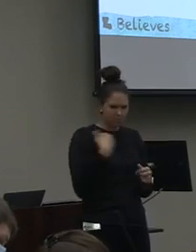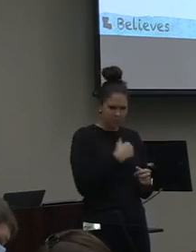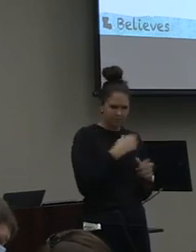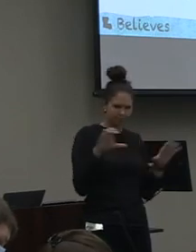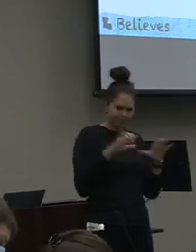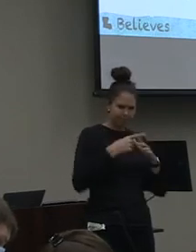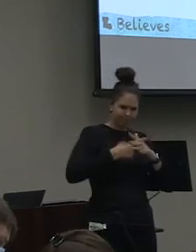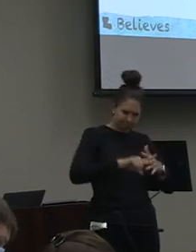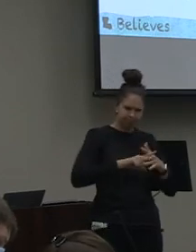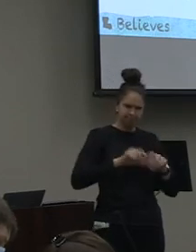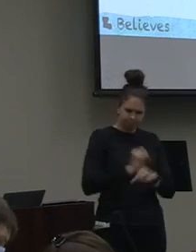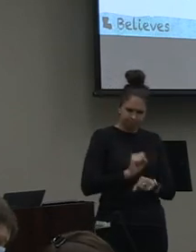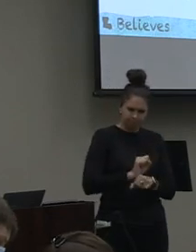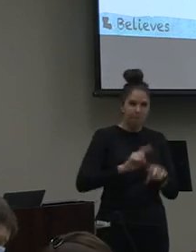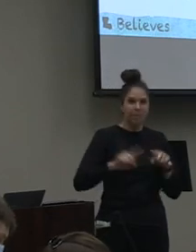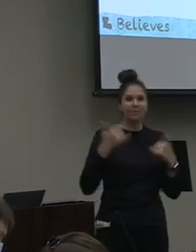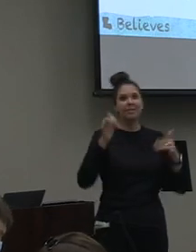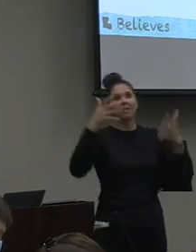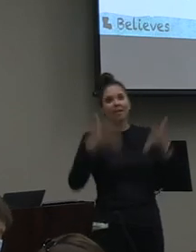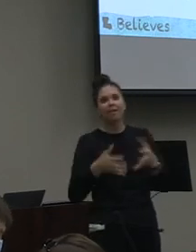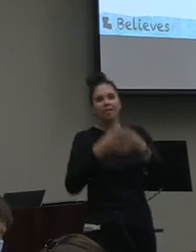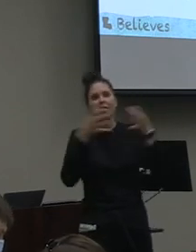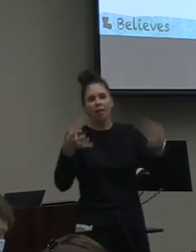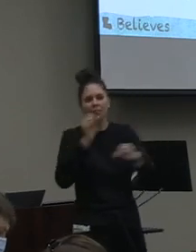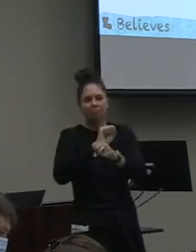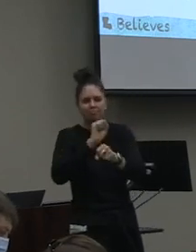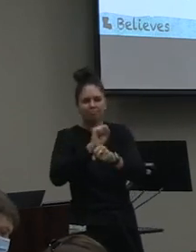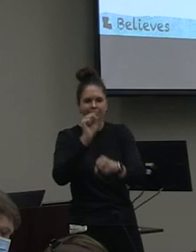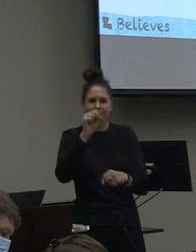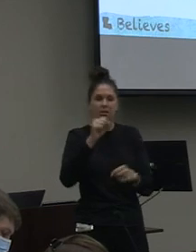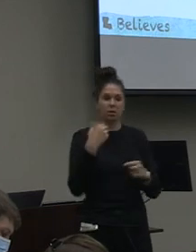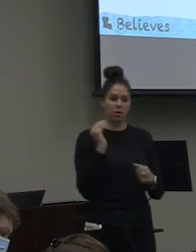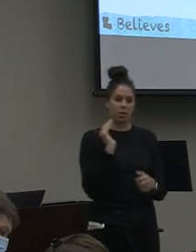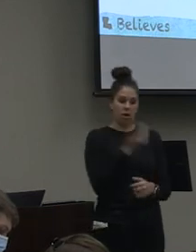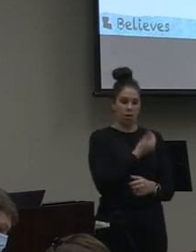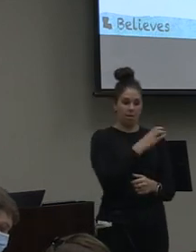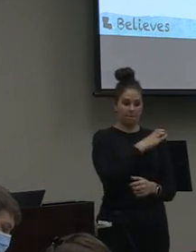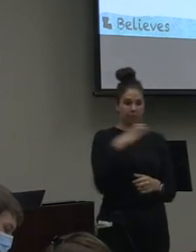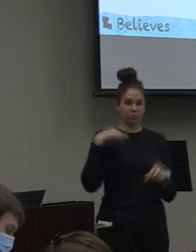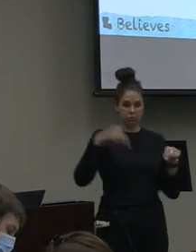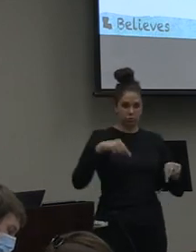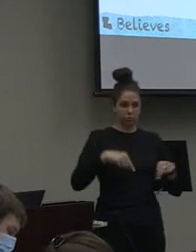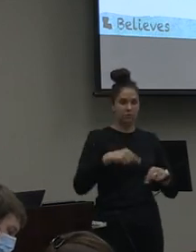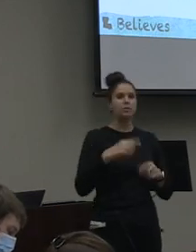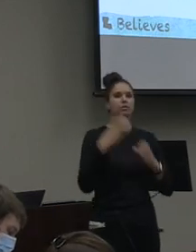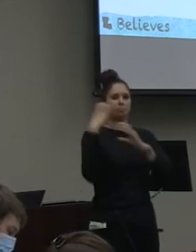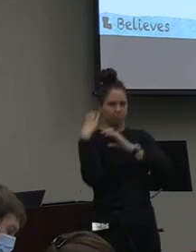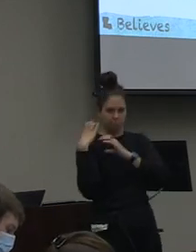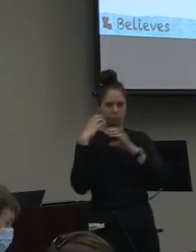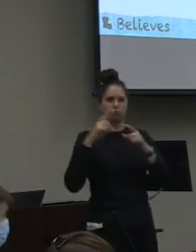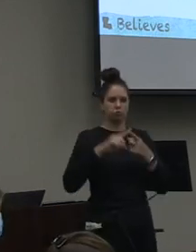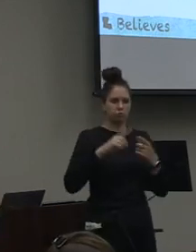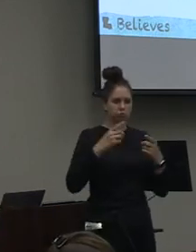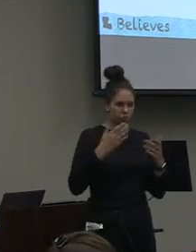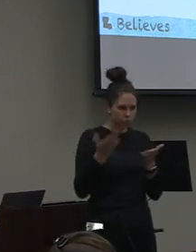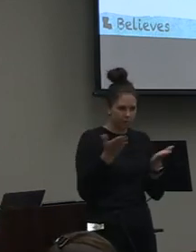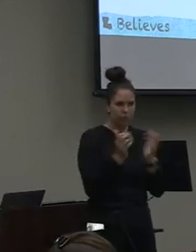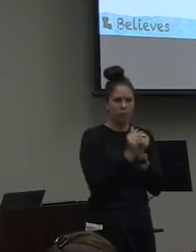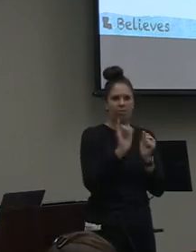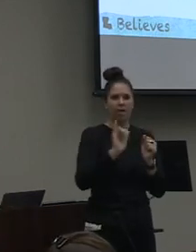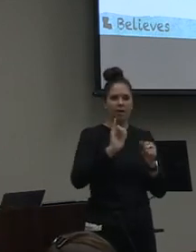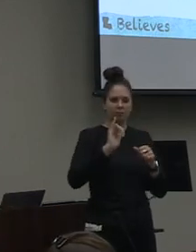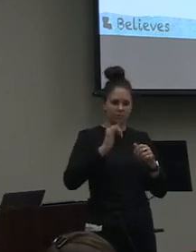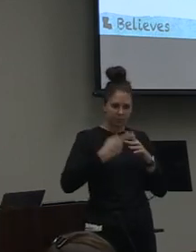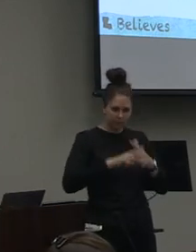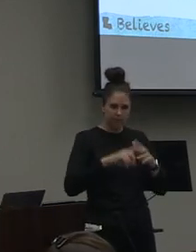to do. And it is the task of this commission to help serve with that implementation. We at the